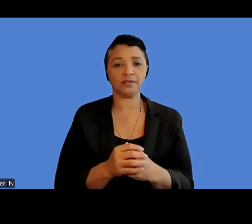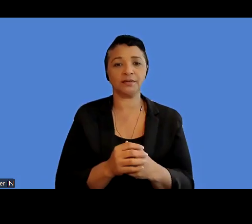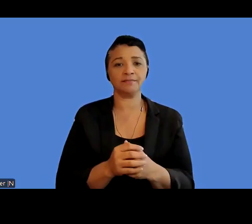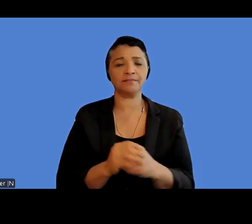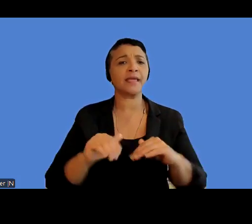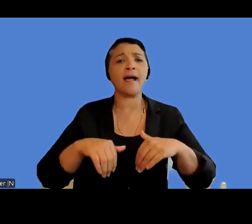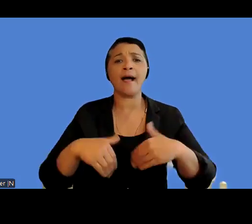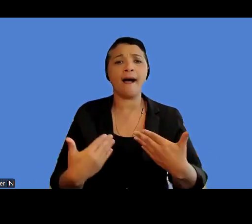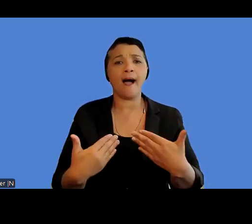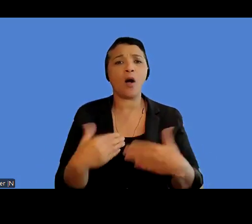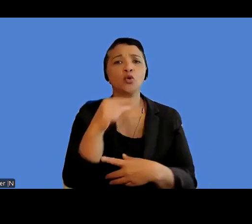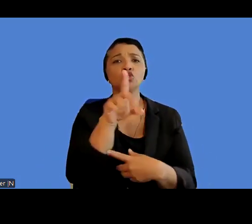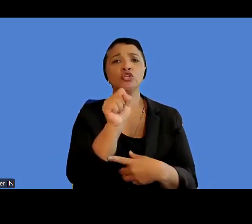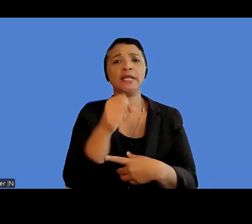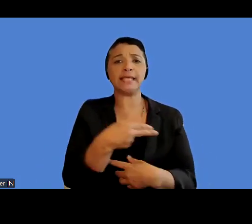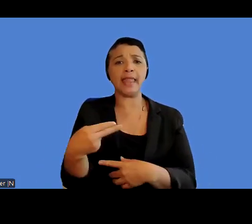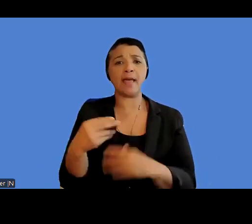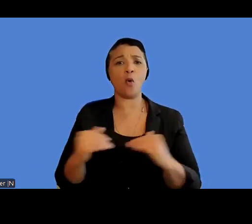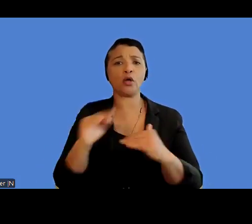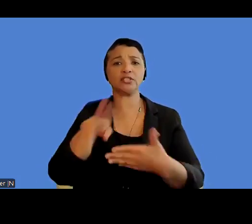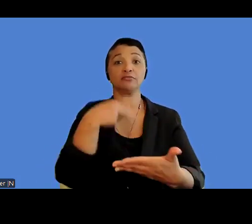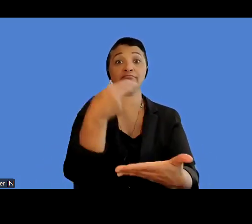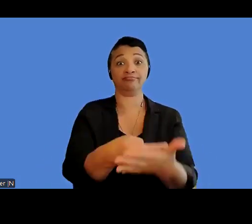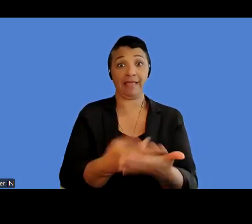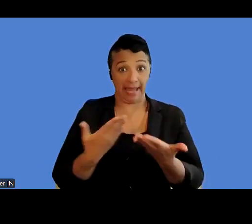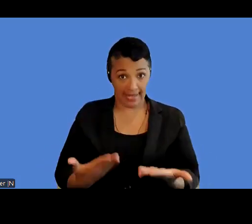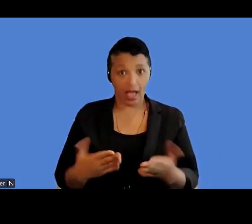registration to the Global Disability Summit is open